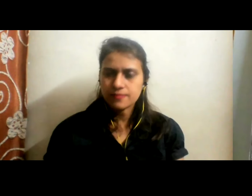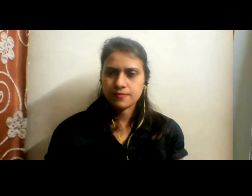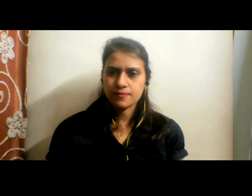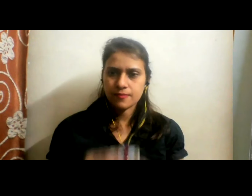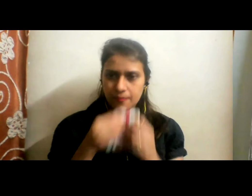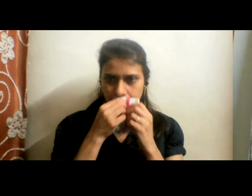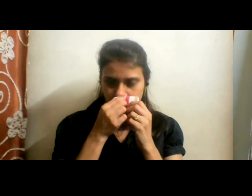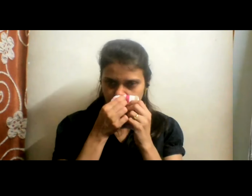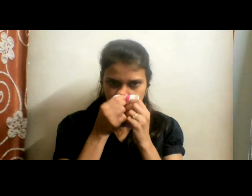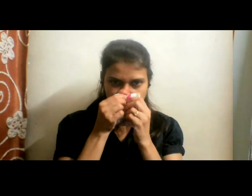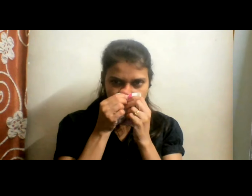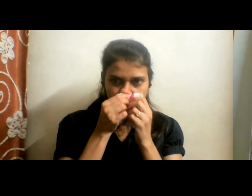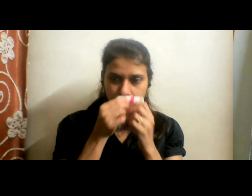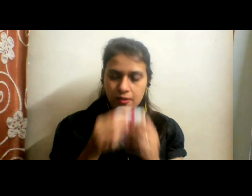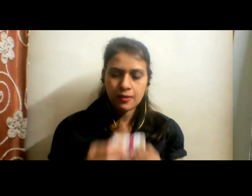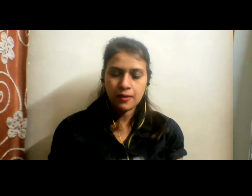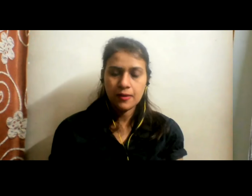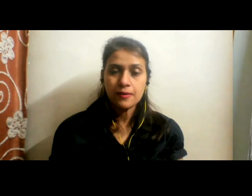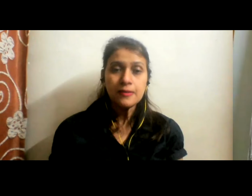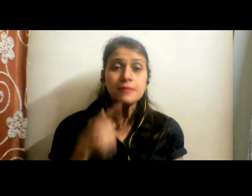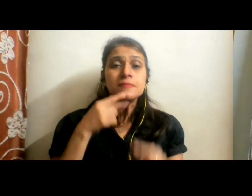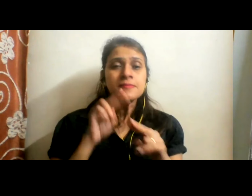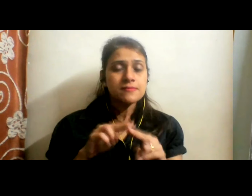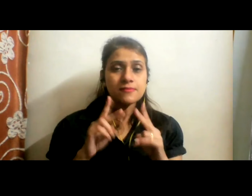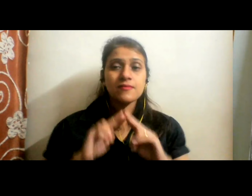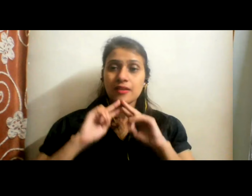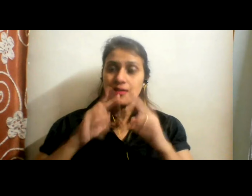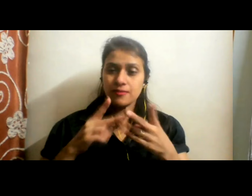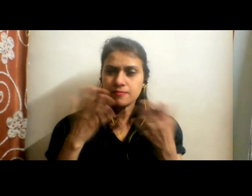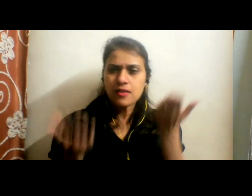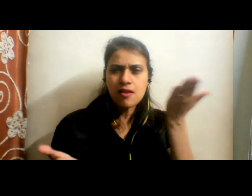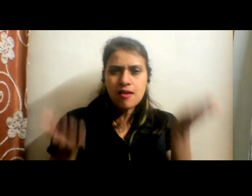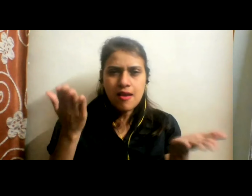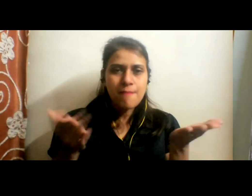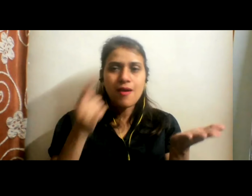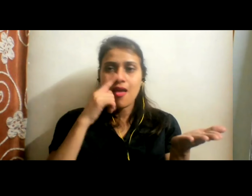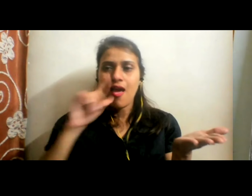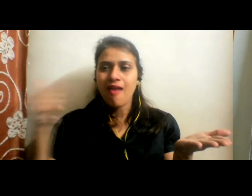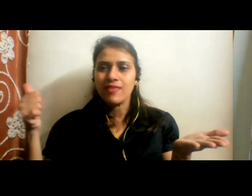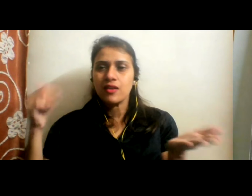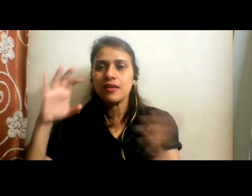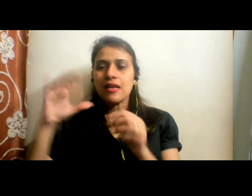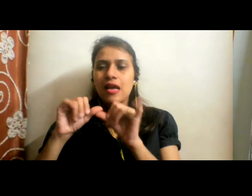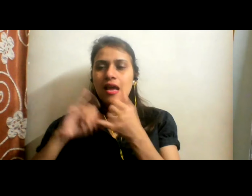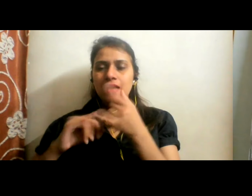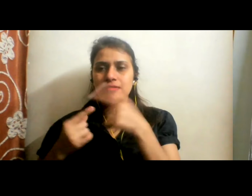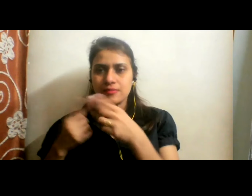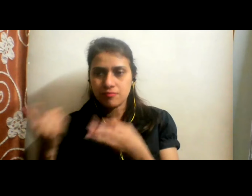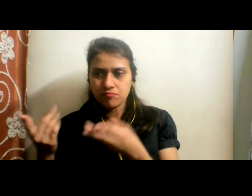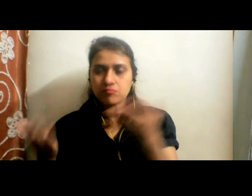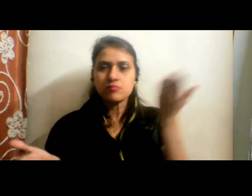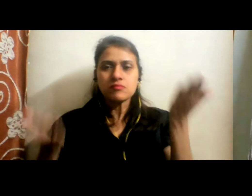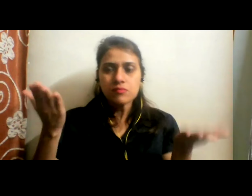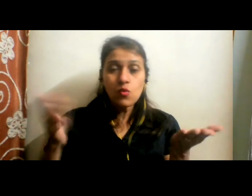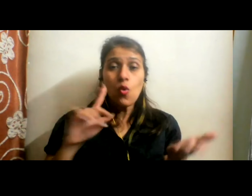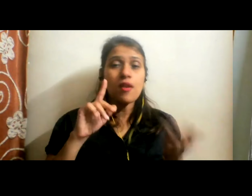compare, I mean, if in order to measure, should we compare it with women of other caste or with males? I mean, is